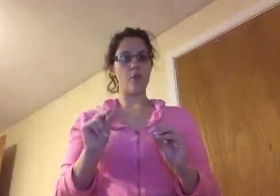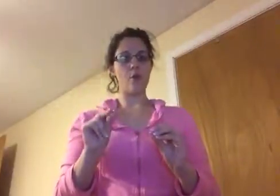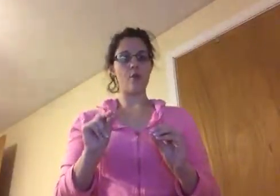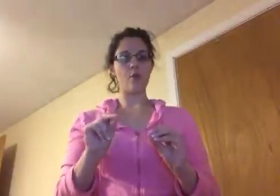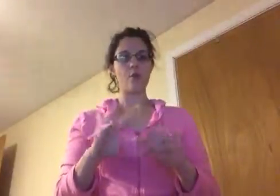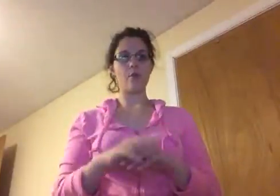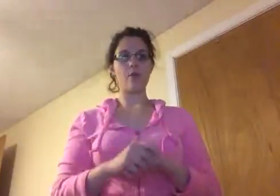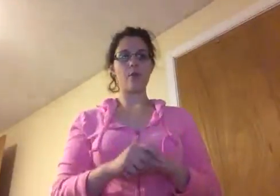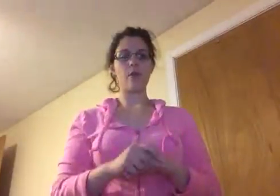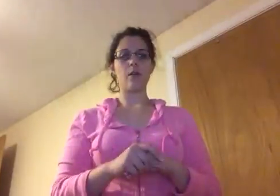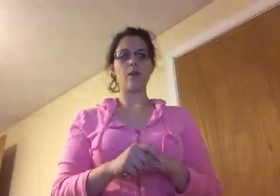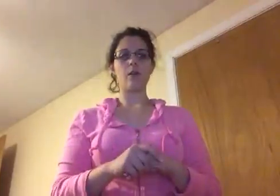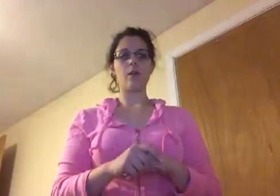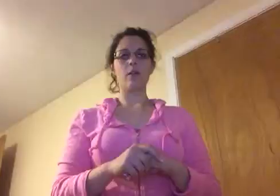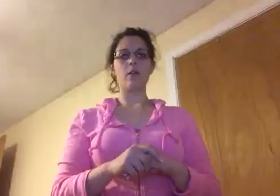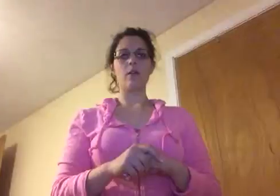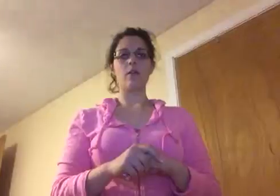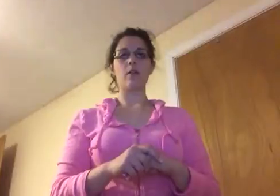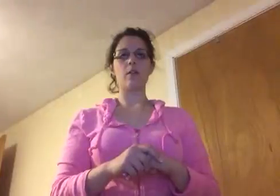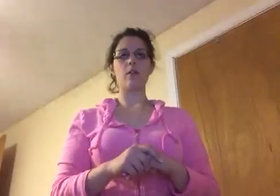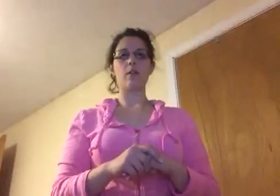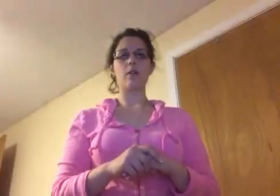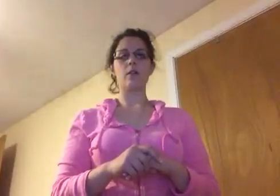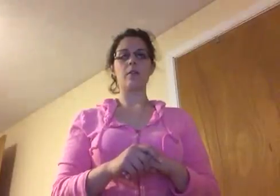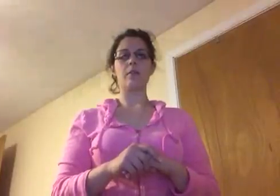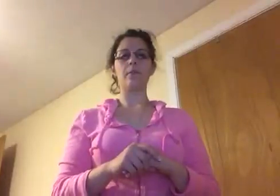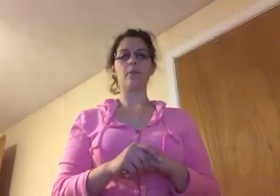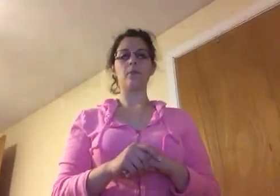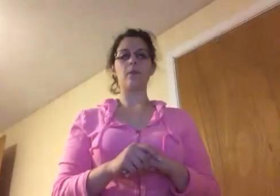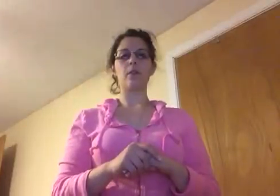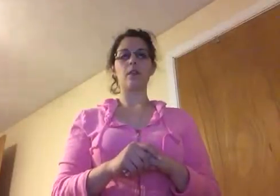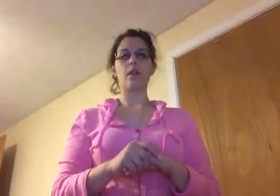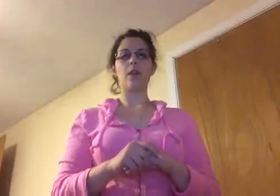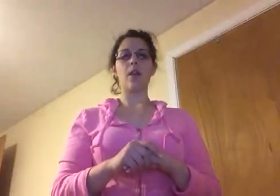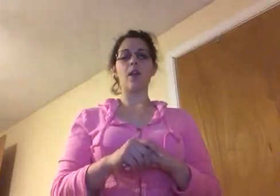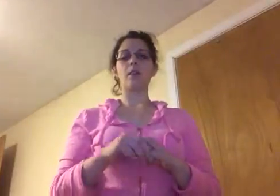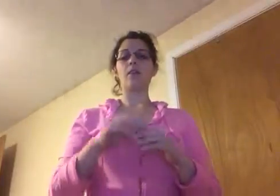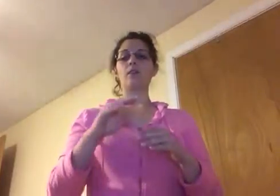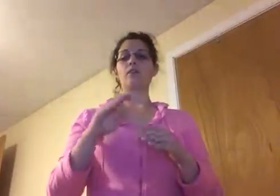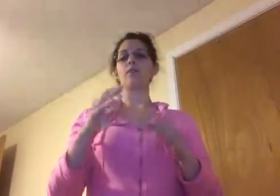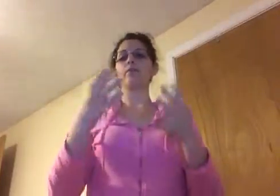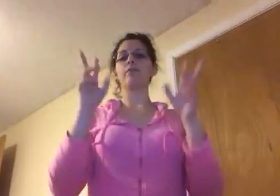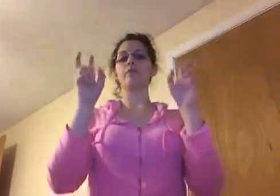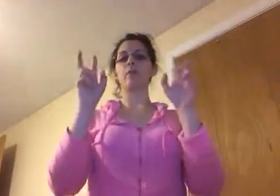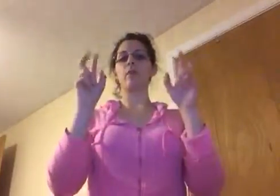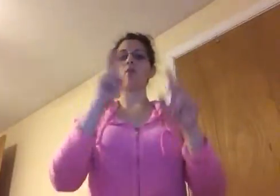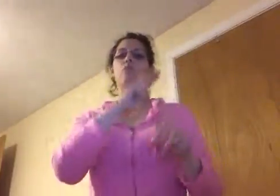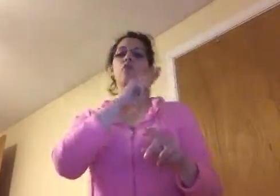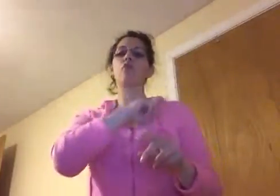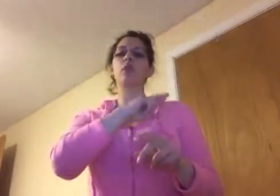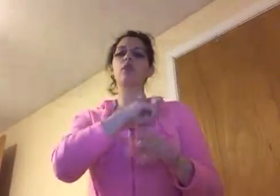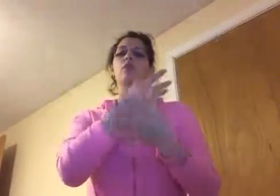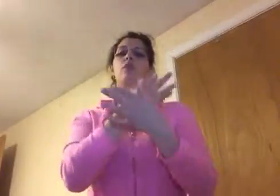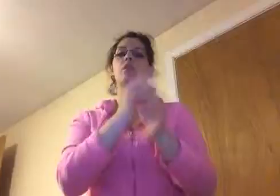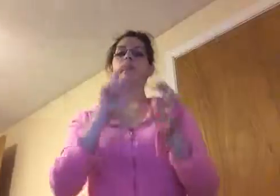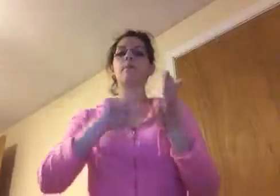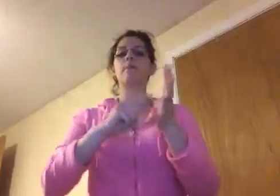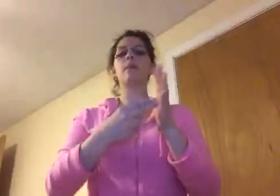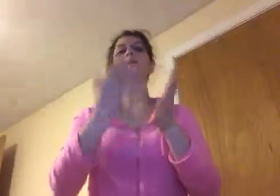Even some of this freedom included freedom to prosecute or persecute others, okay? And this was religious freedom for some, okay? You needed to be